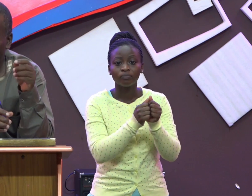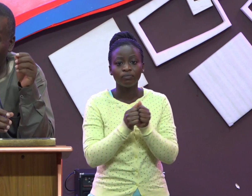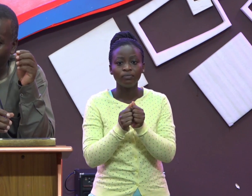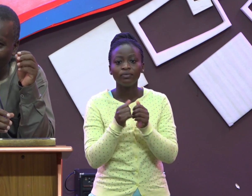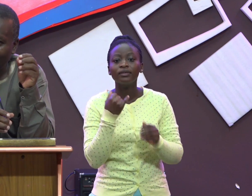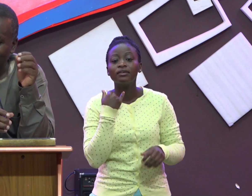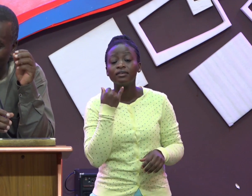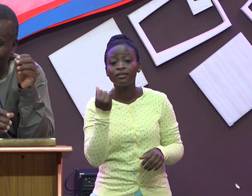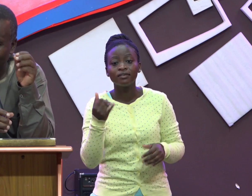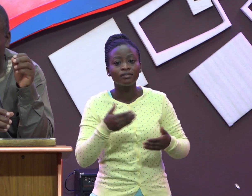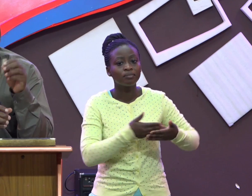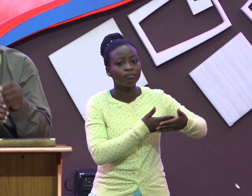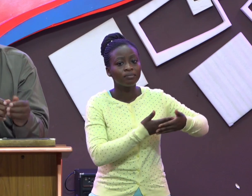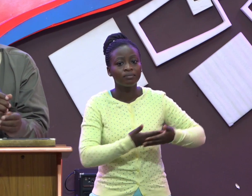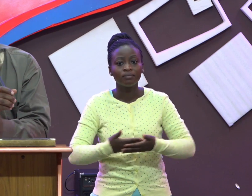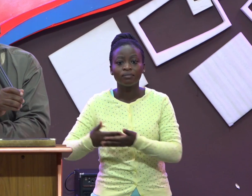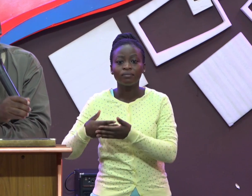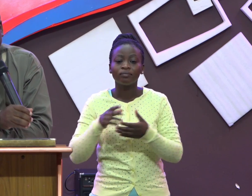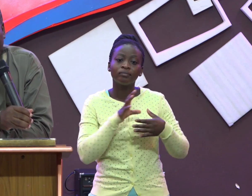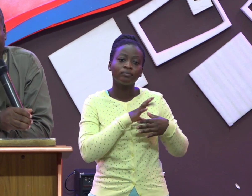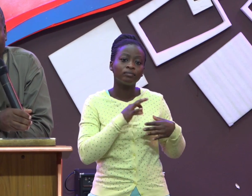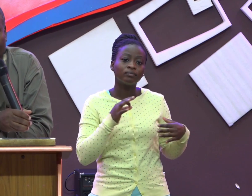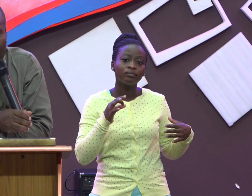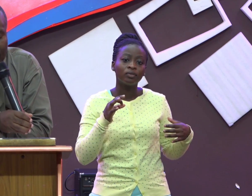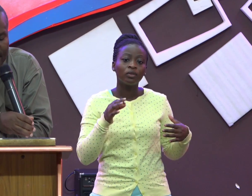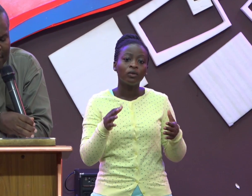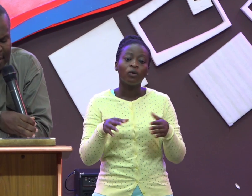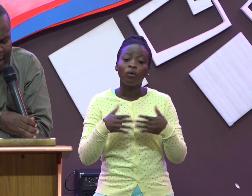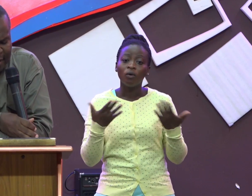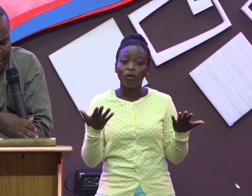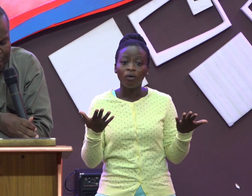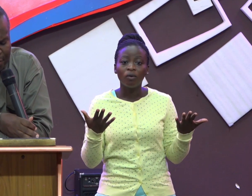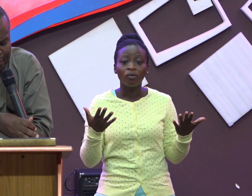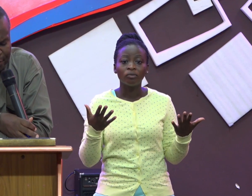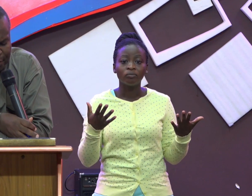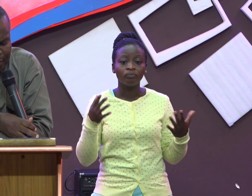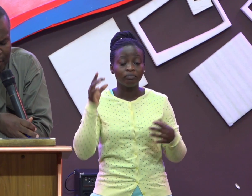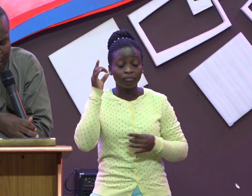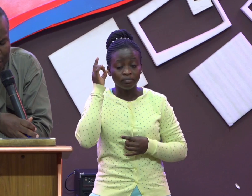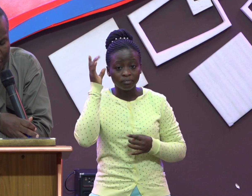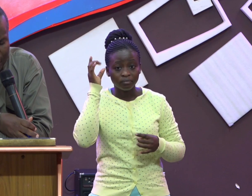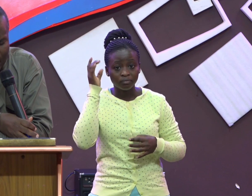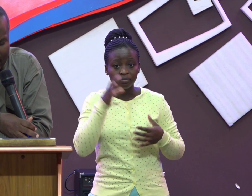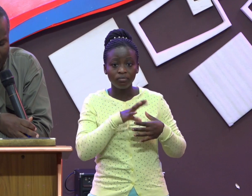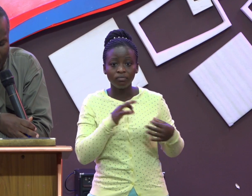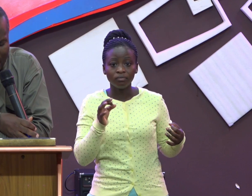baby spirit. Oba spirit yeri mukoma. Oh, is a bedridden spirit. That's why we